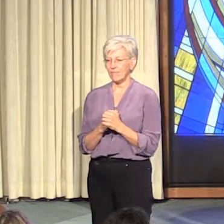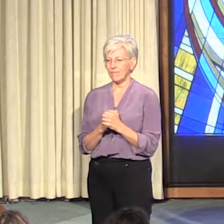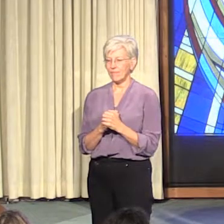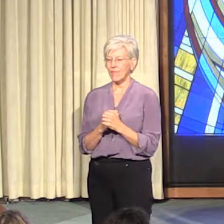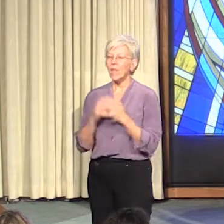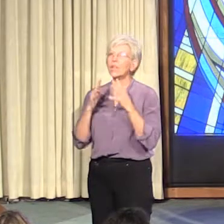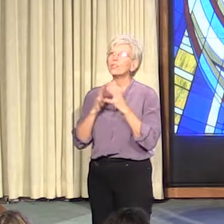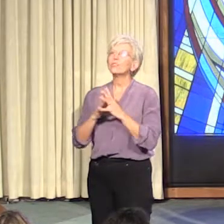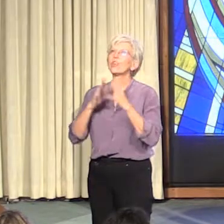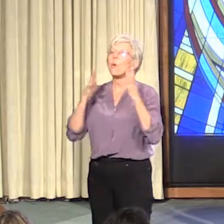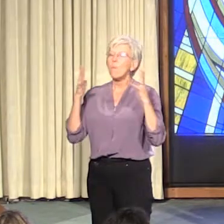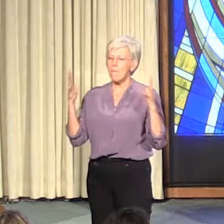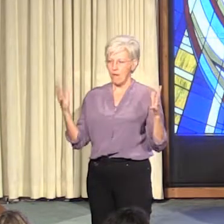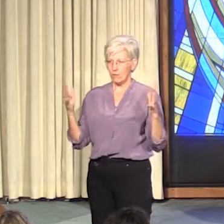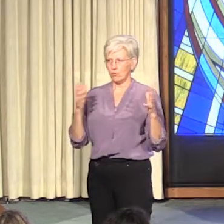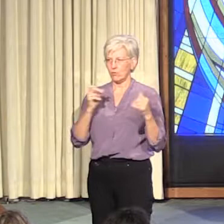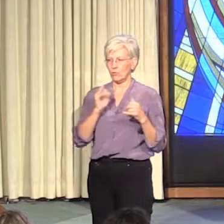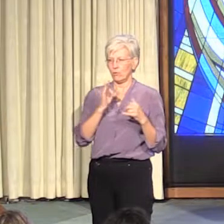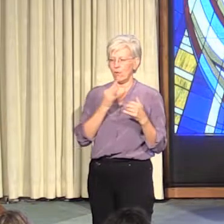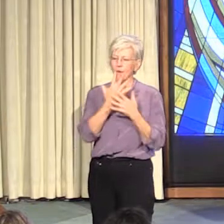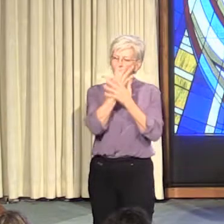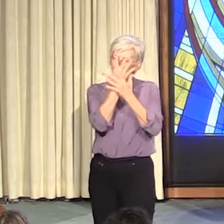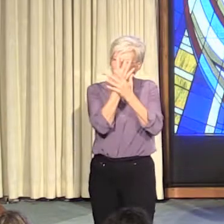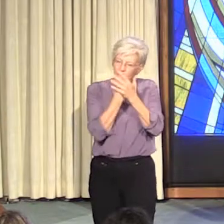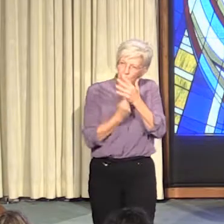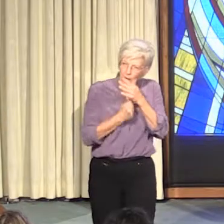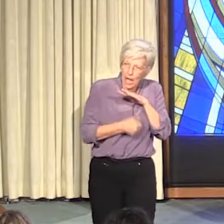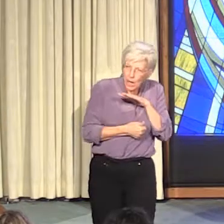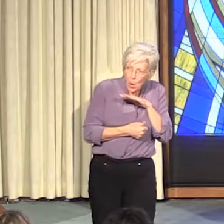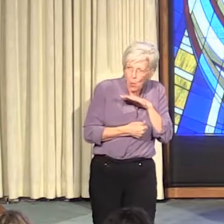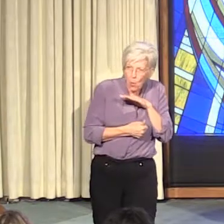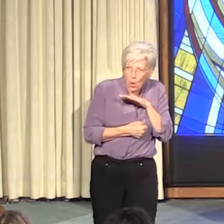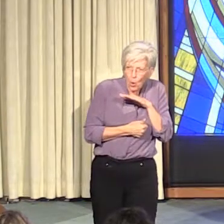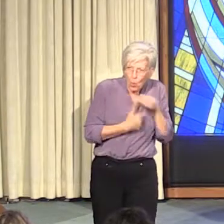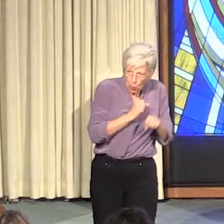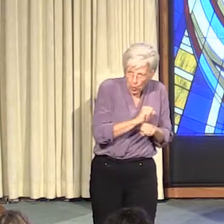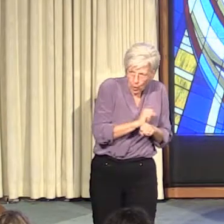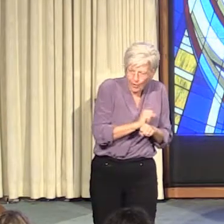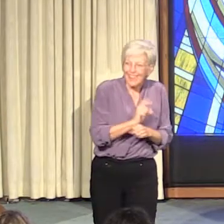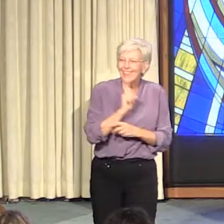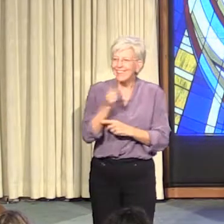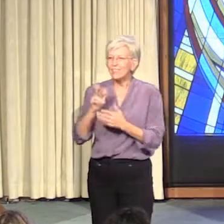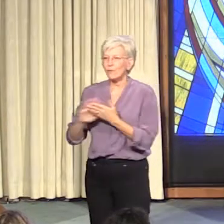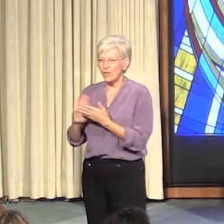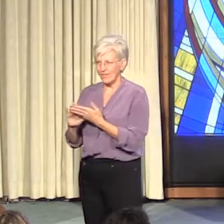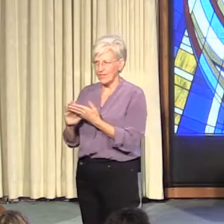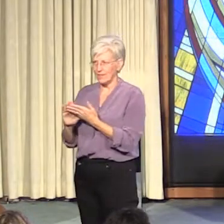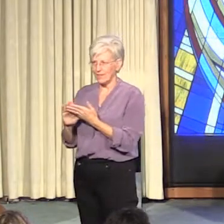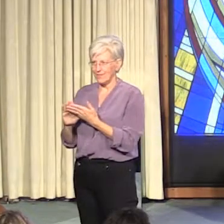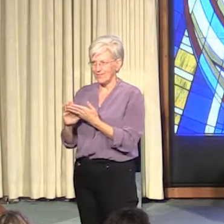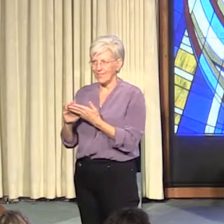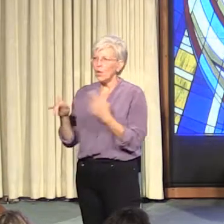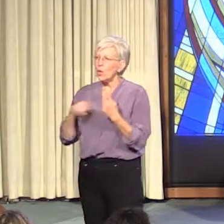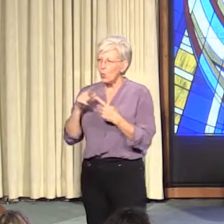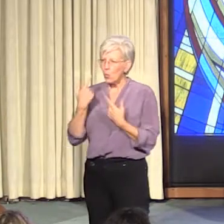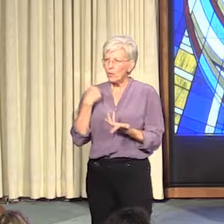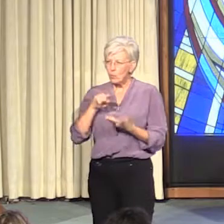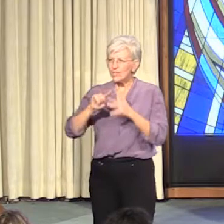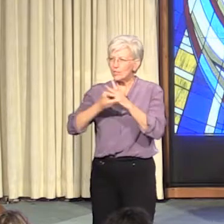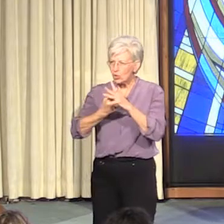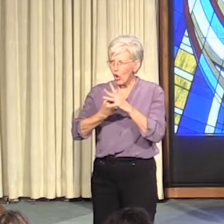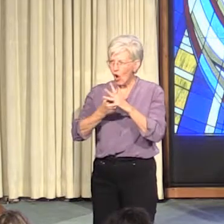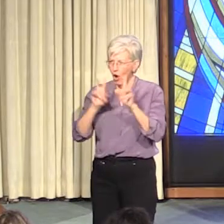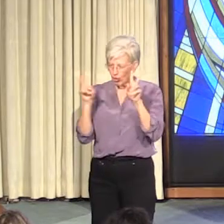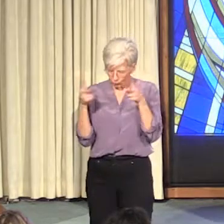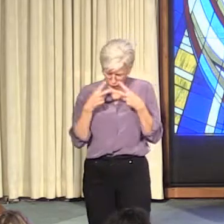So much of shadow work is forgiveness. You know, when we start taking a look deep